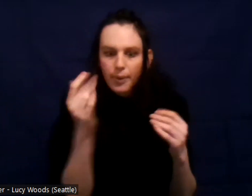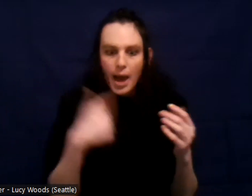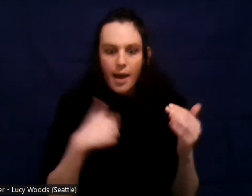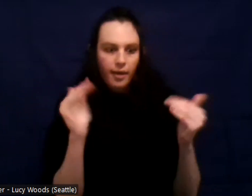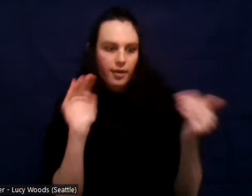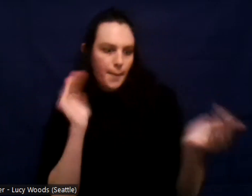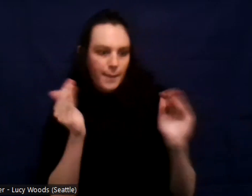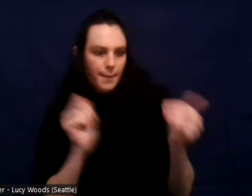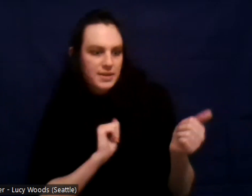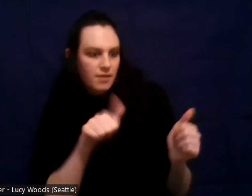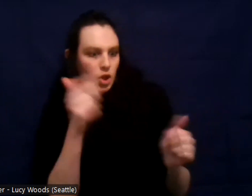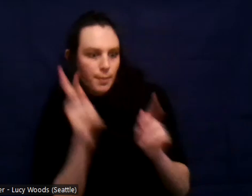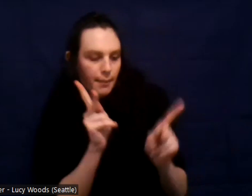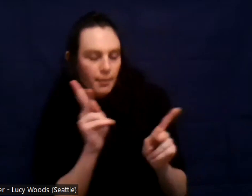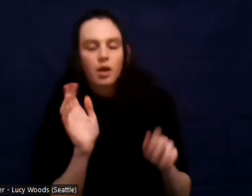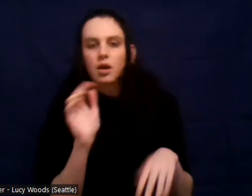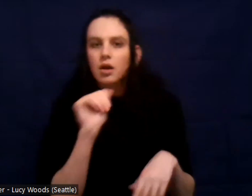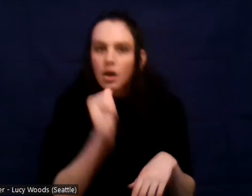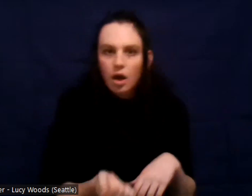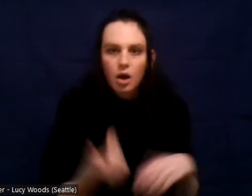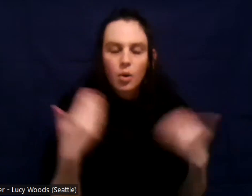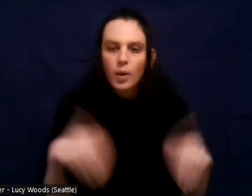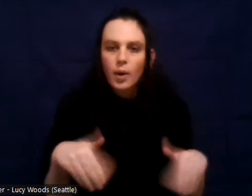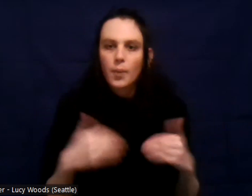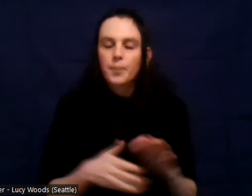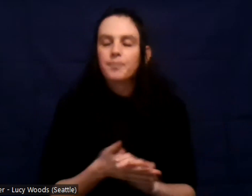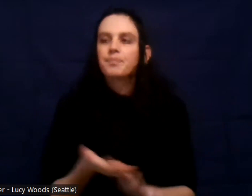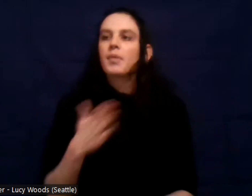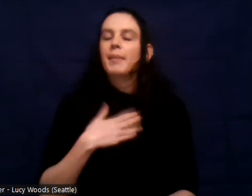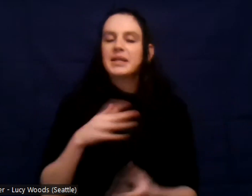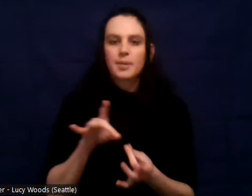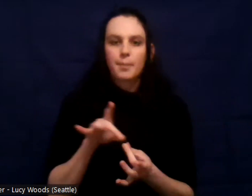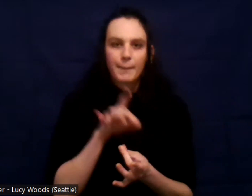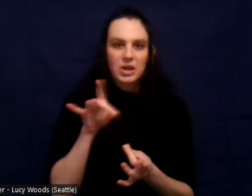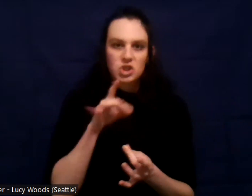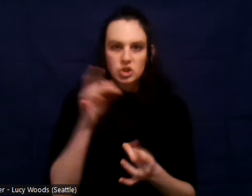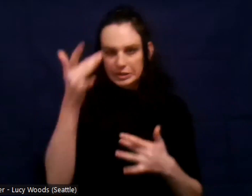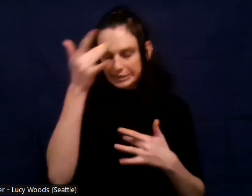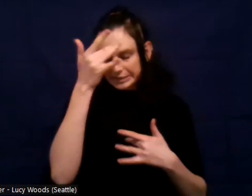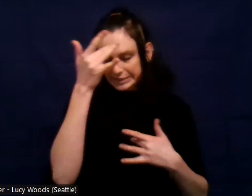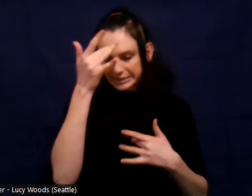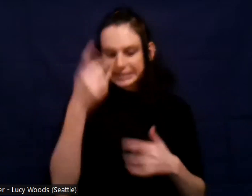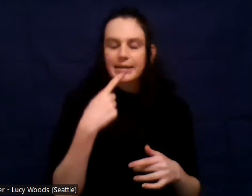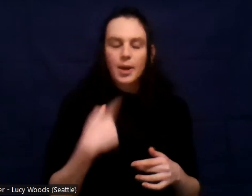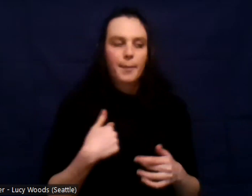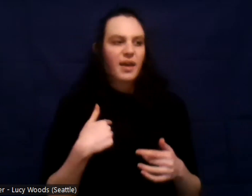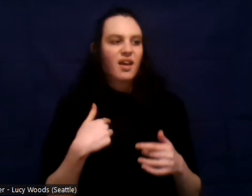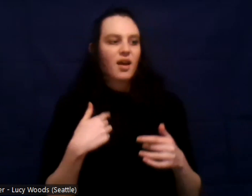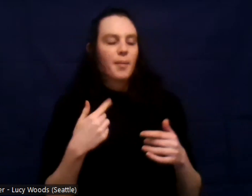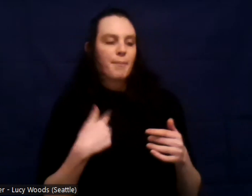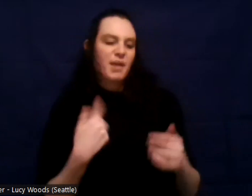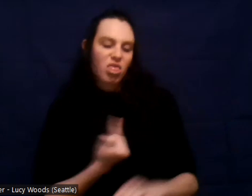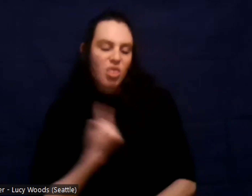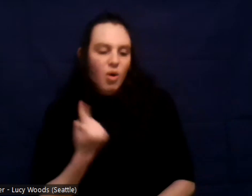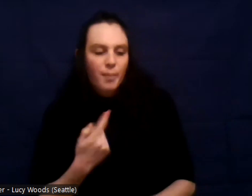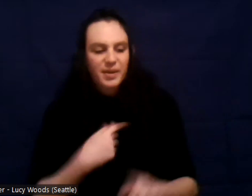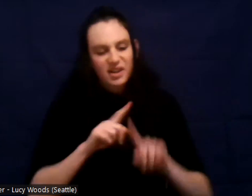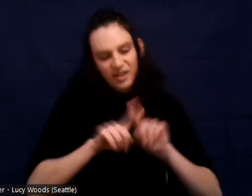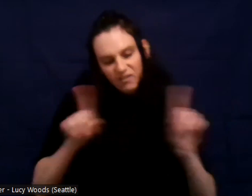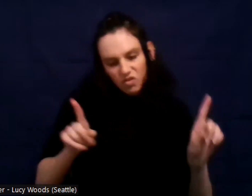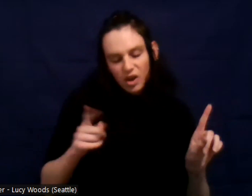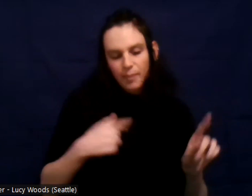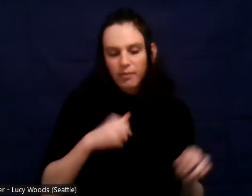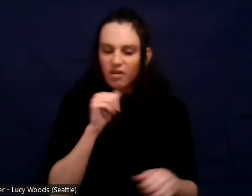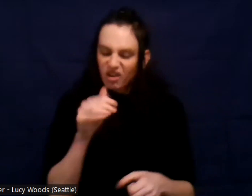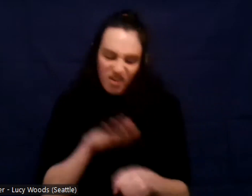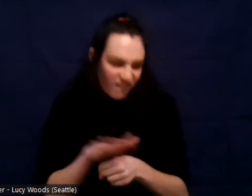that, the other, all these other things that our spiritual dis-ease tells us, right? And so alcohol in its